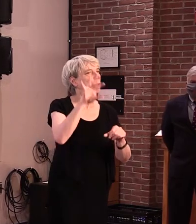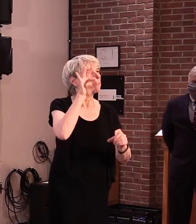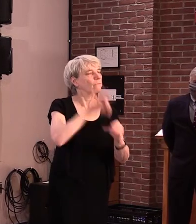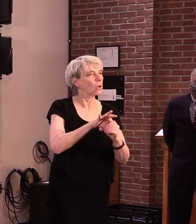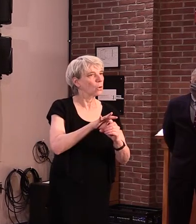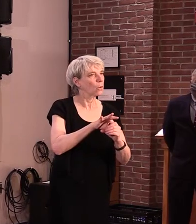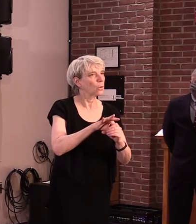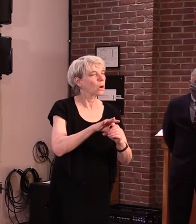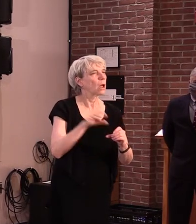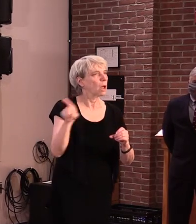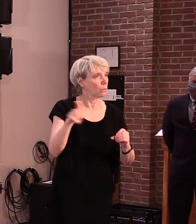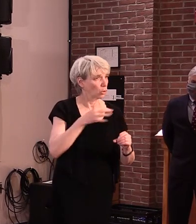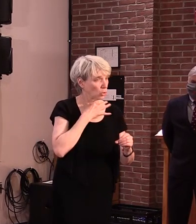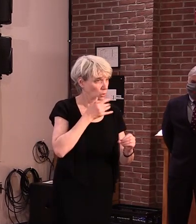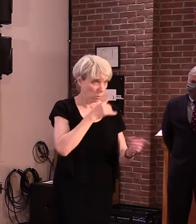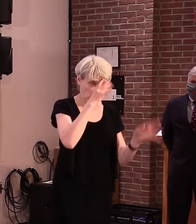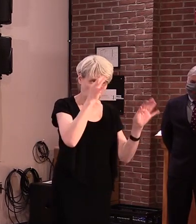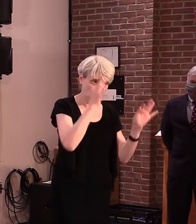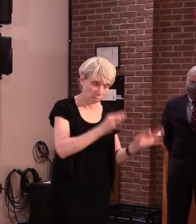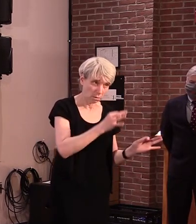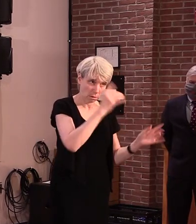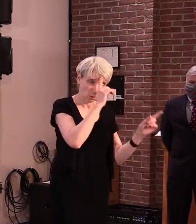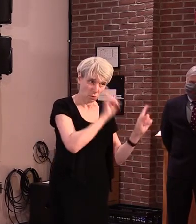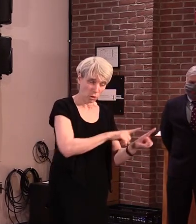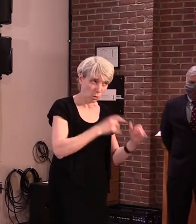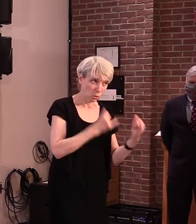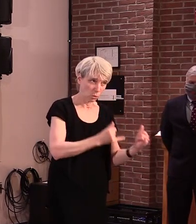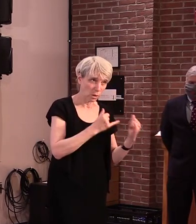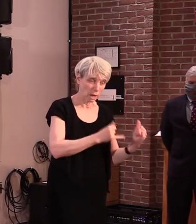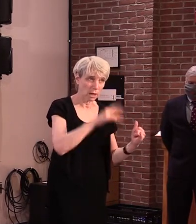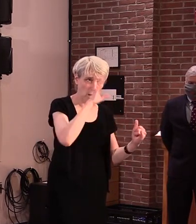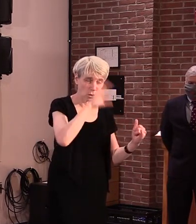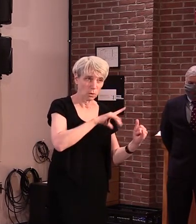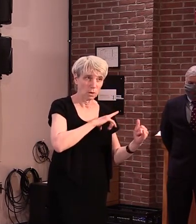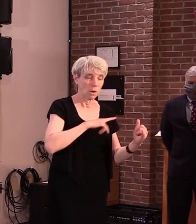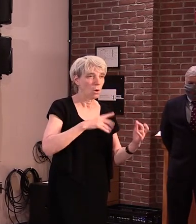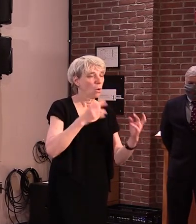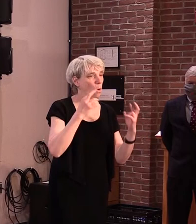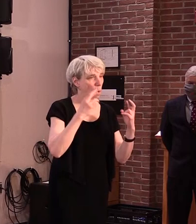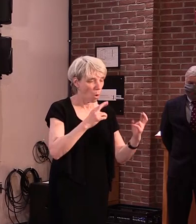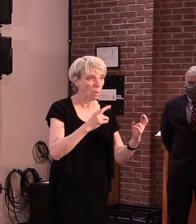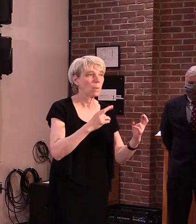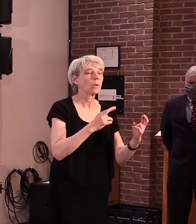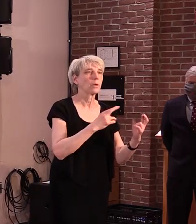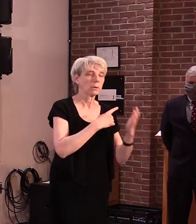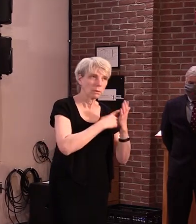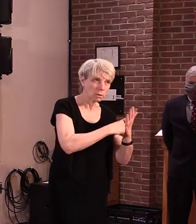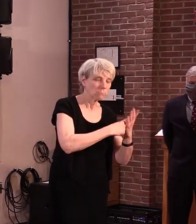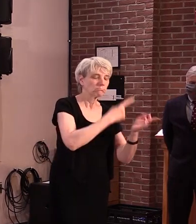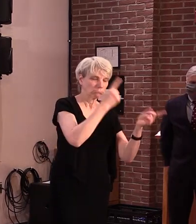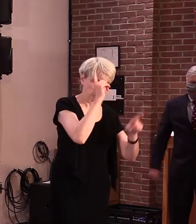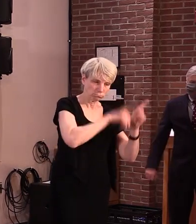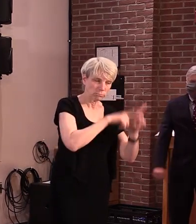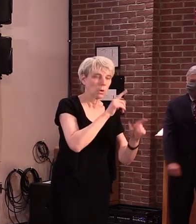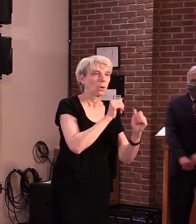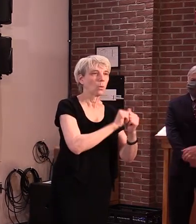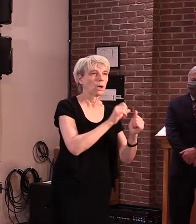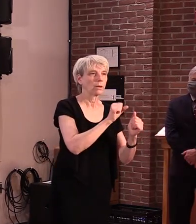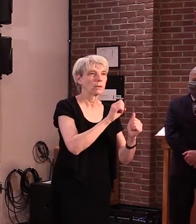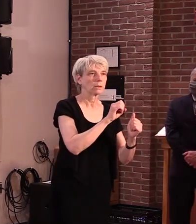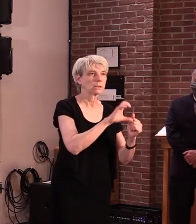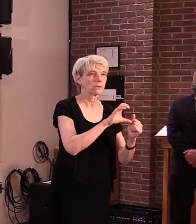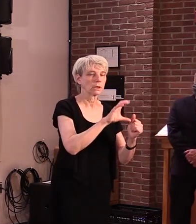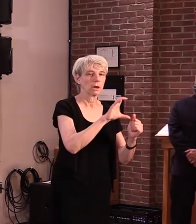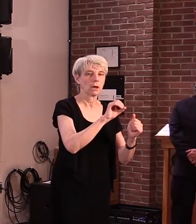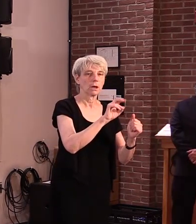forward with a bill to essentially strip you of the power to jointly decide this with the secretary if a decision isn't reached